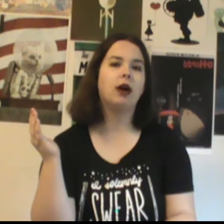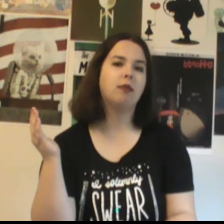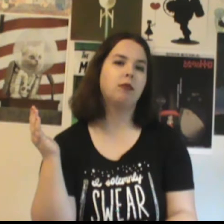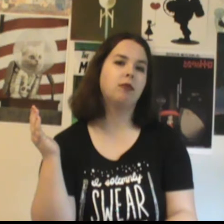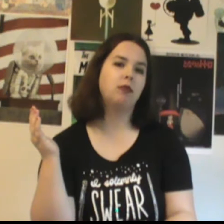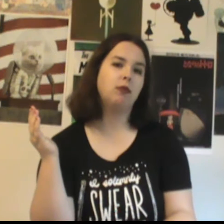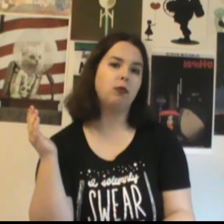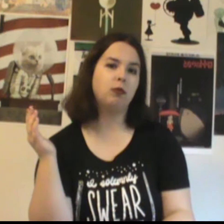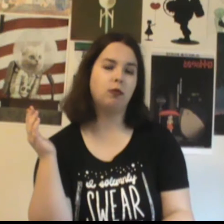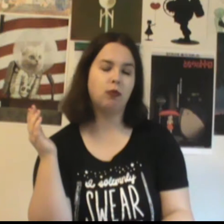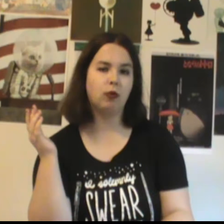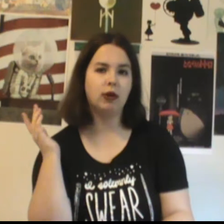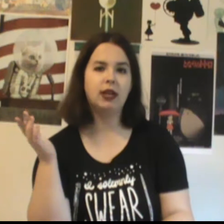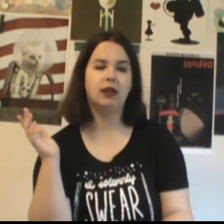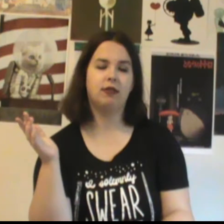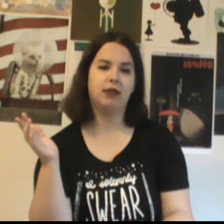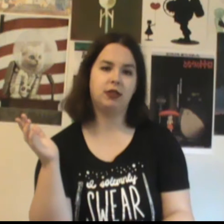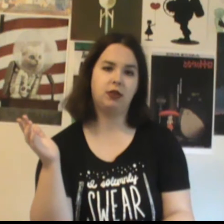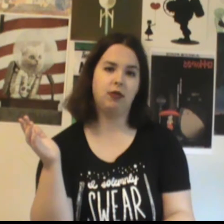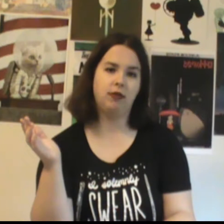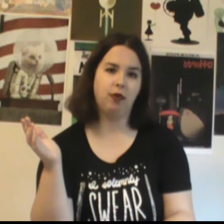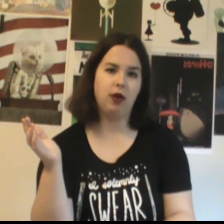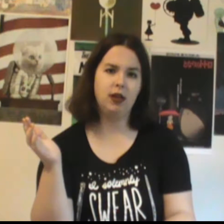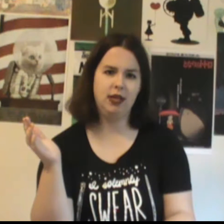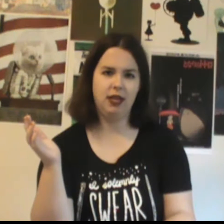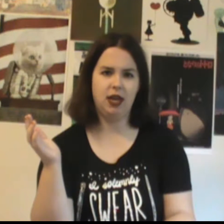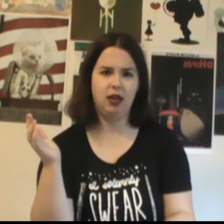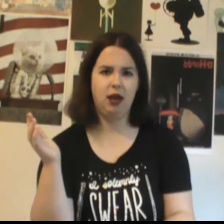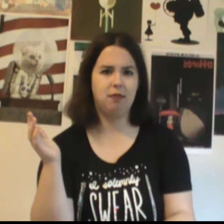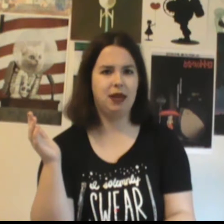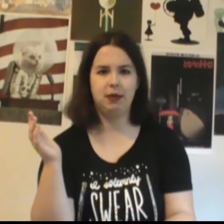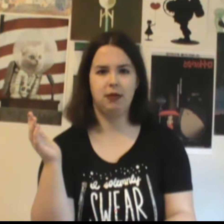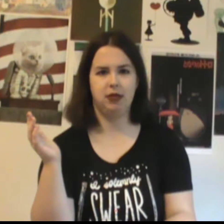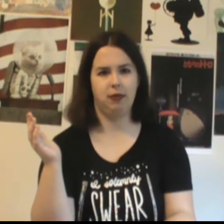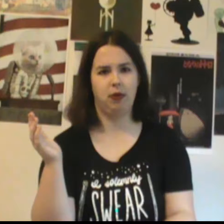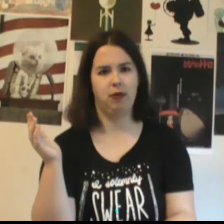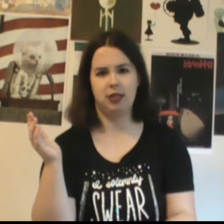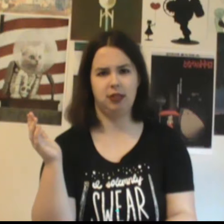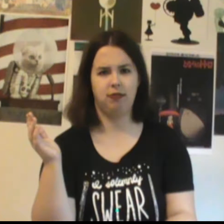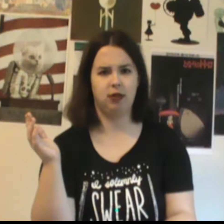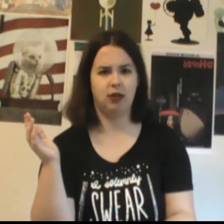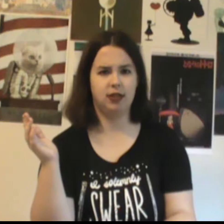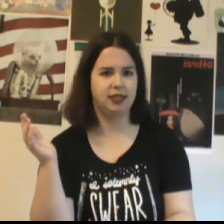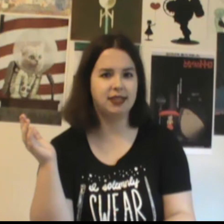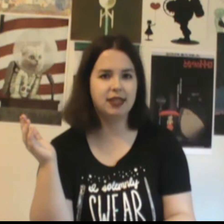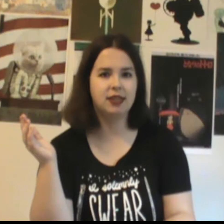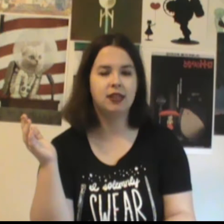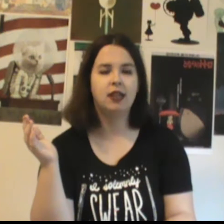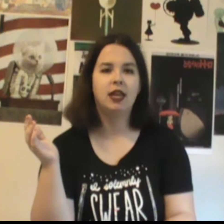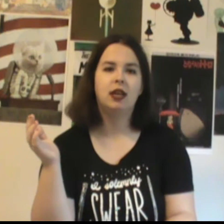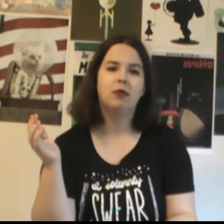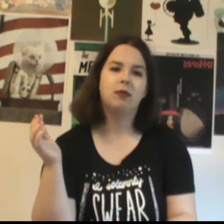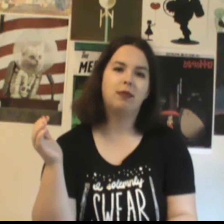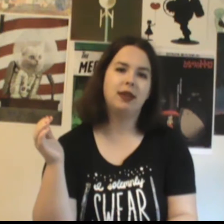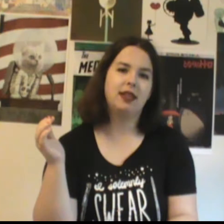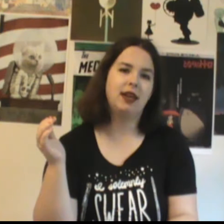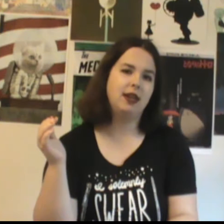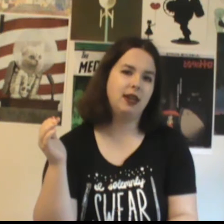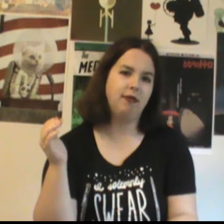I'm worried of the show overall and that I maybe only will watch it for a season. But then if it